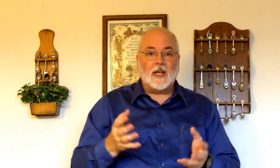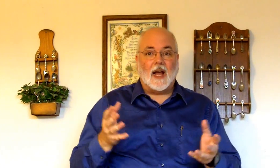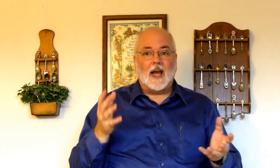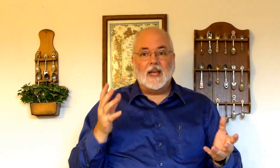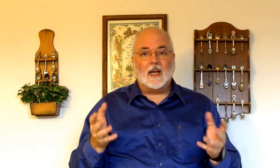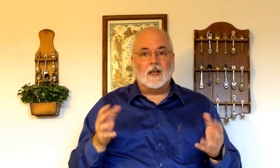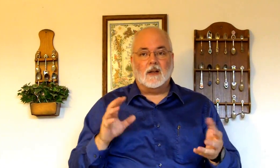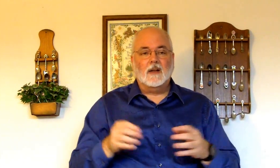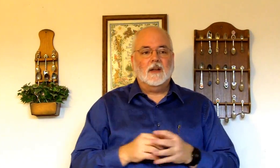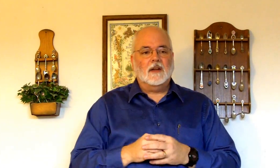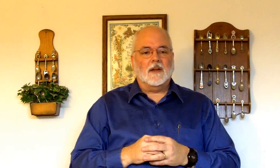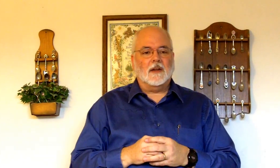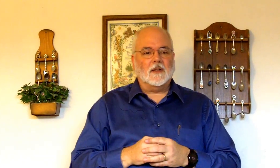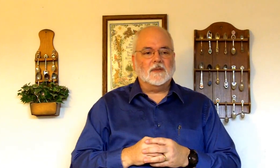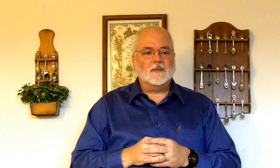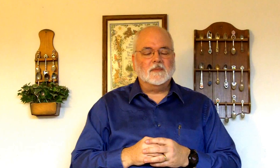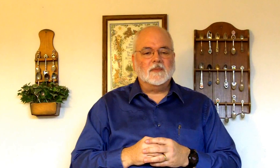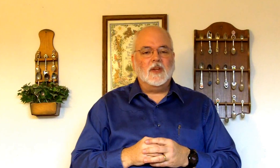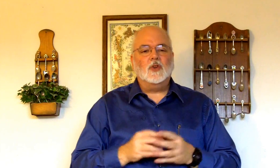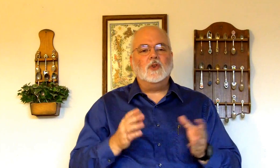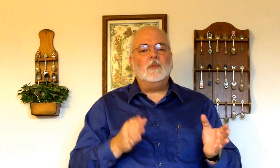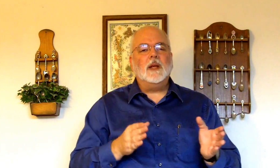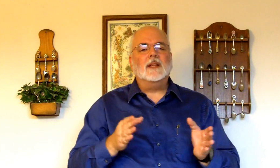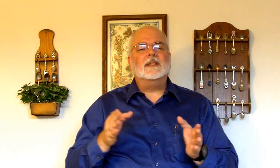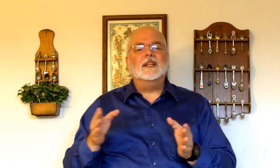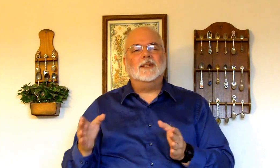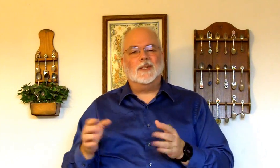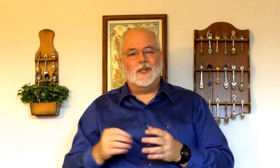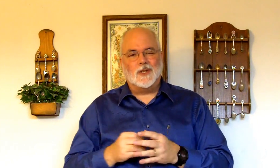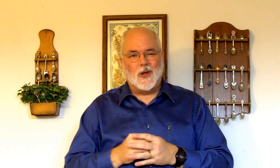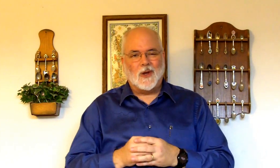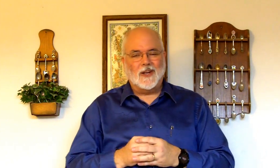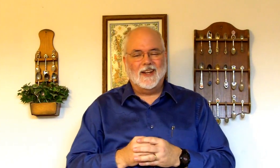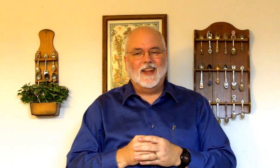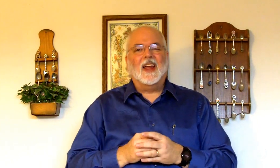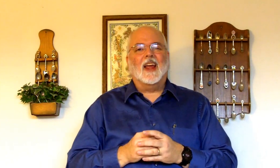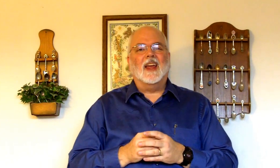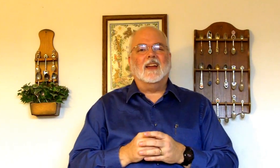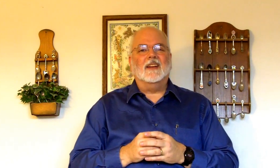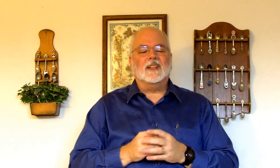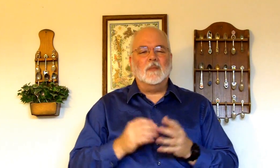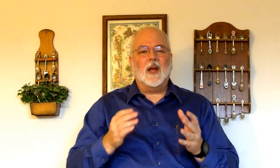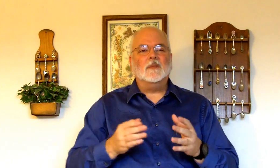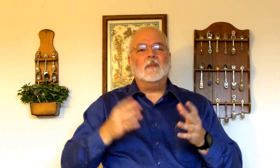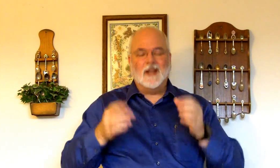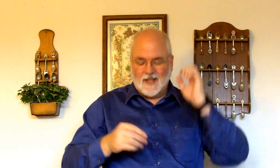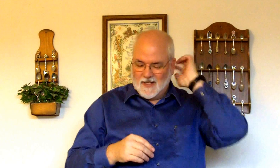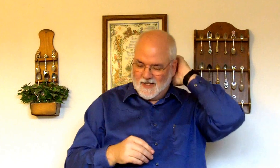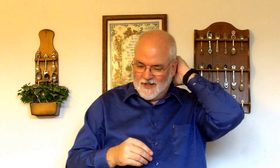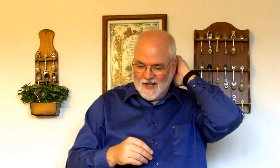I get a little, you should be consistent in the song, and sometimes I'm inconsistent,